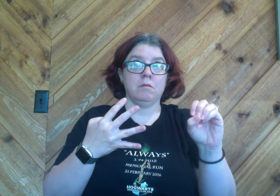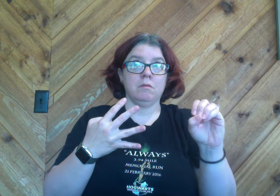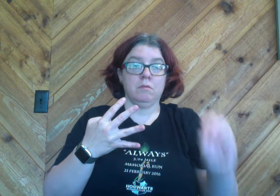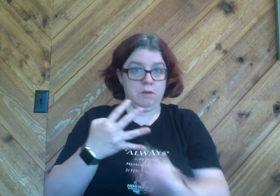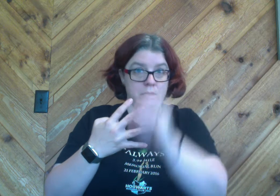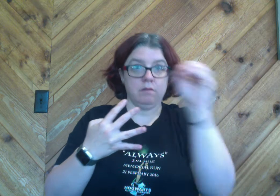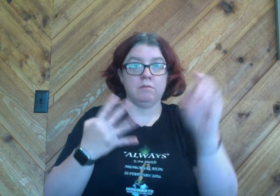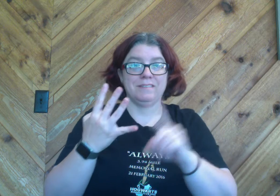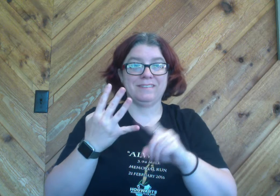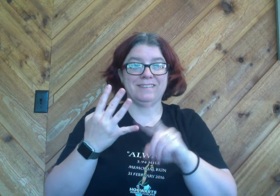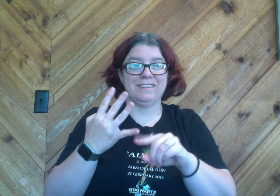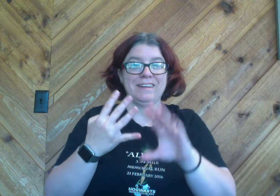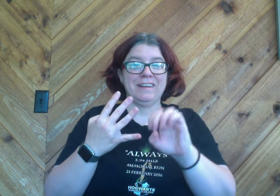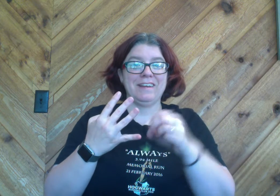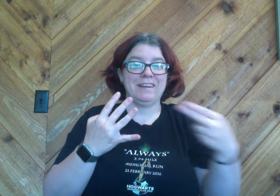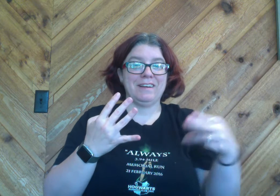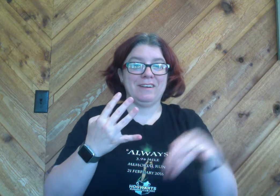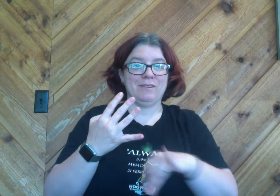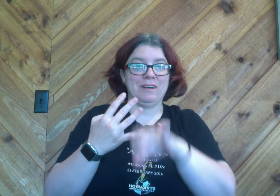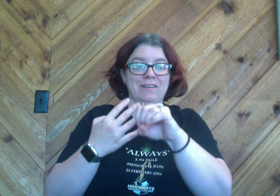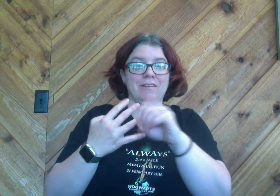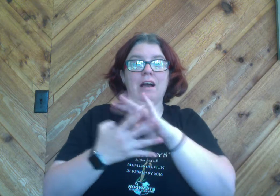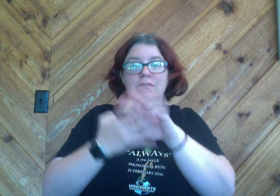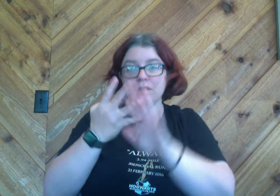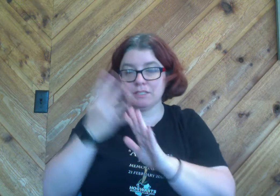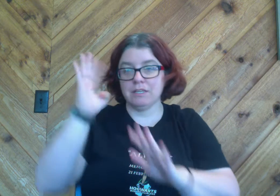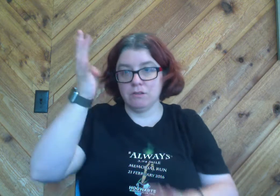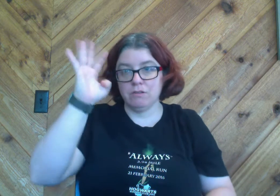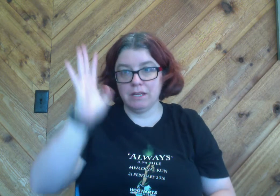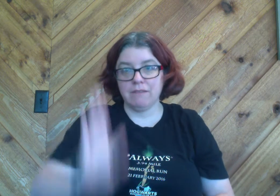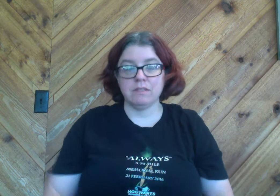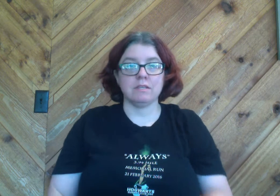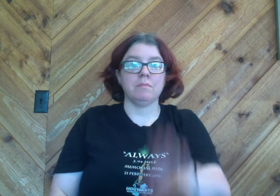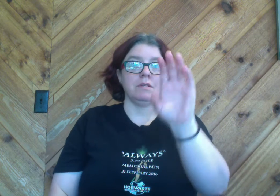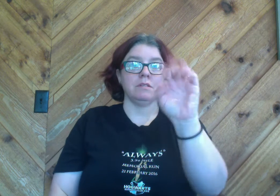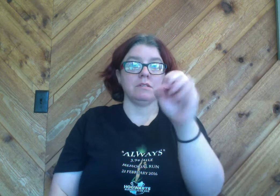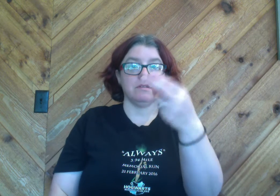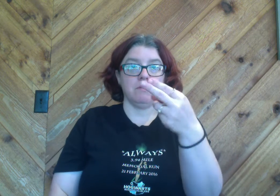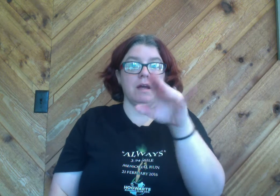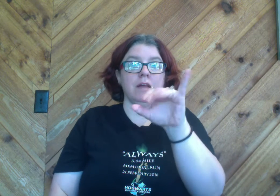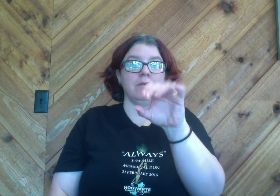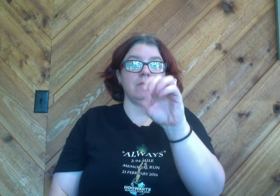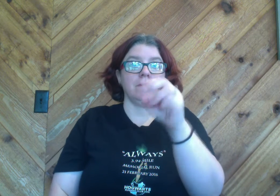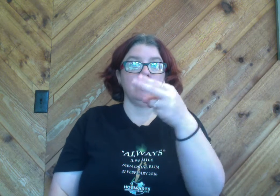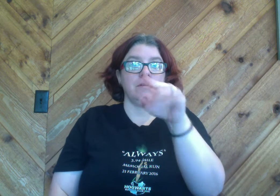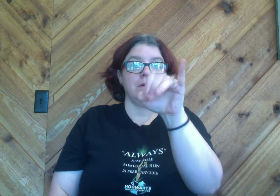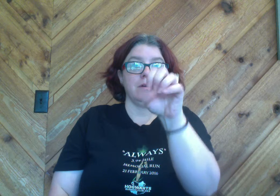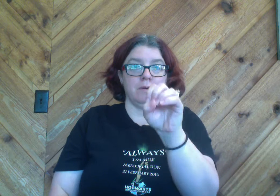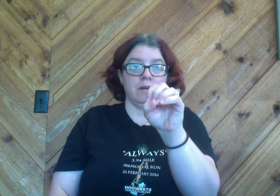Ohio, Ohio. Obviously you don't need to have this up. It's Ohio, Ohio,